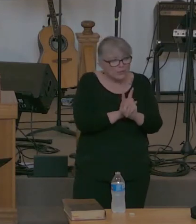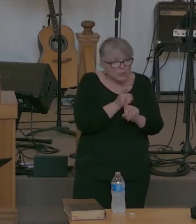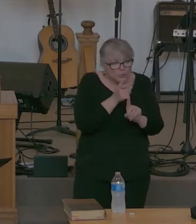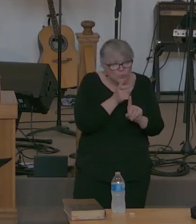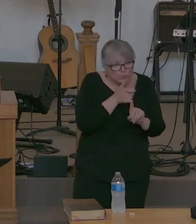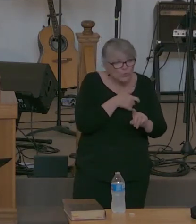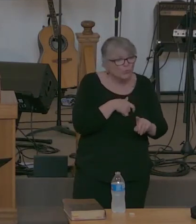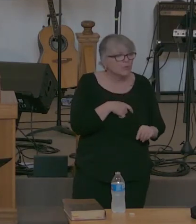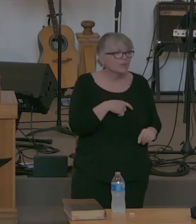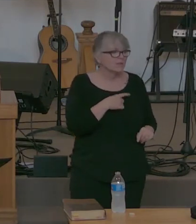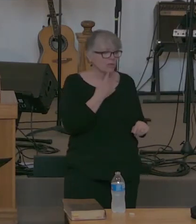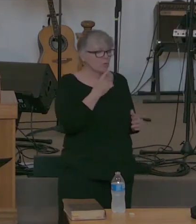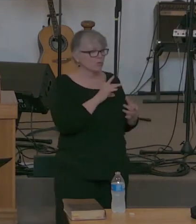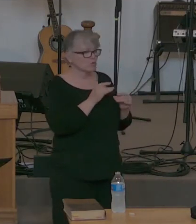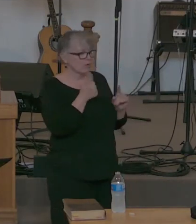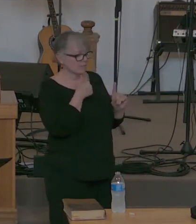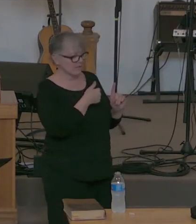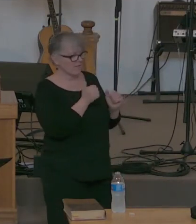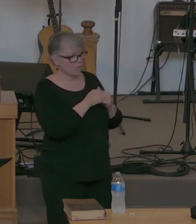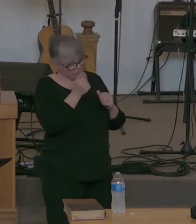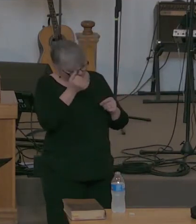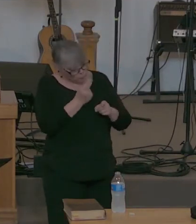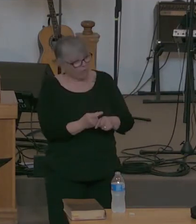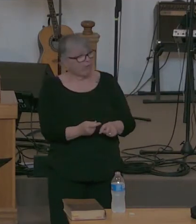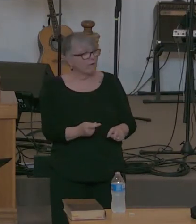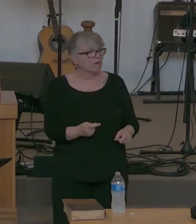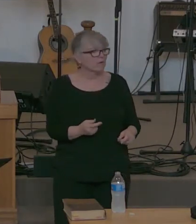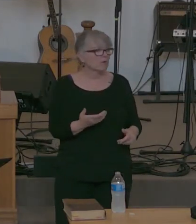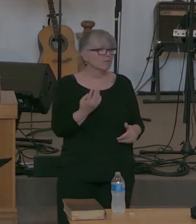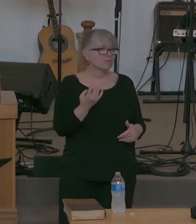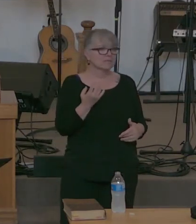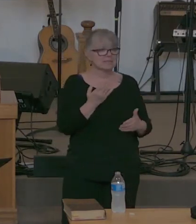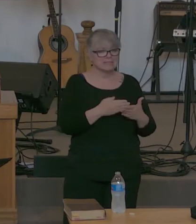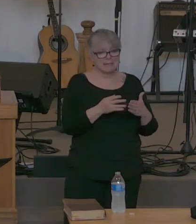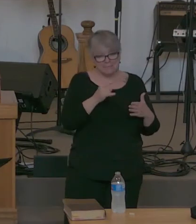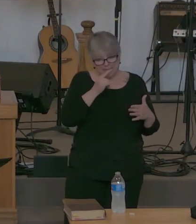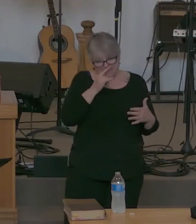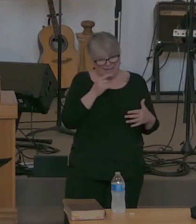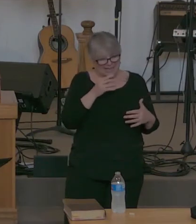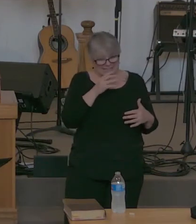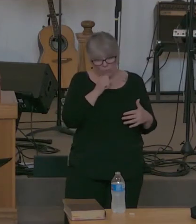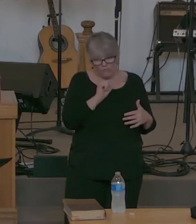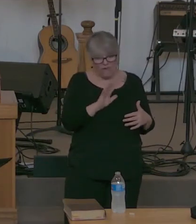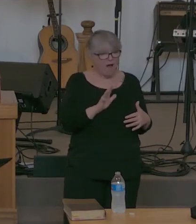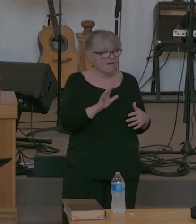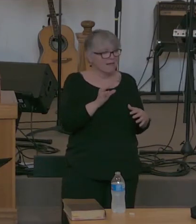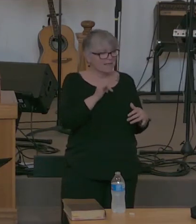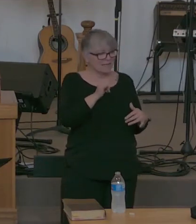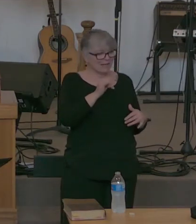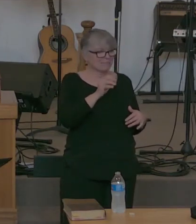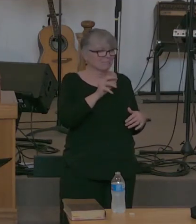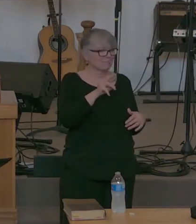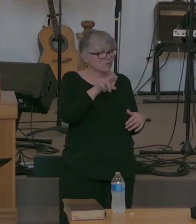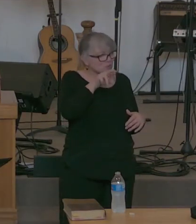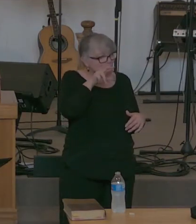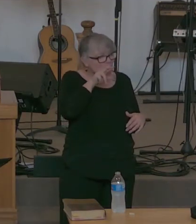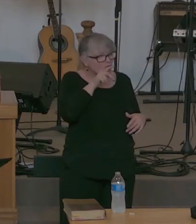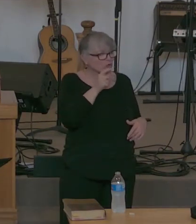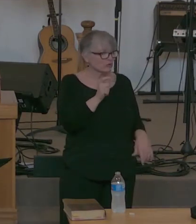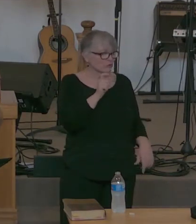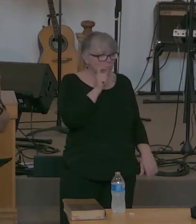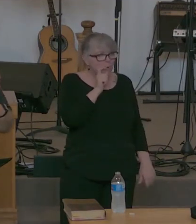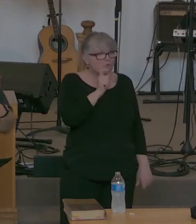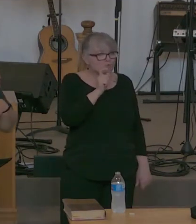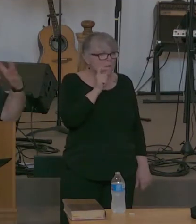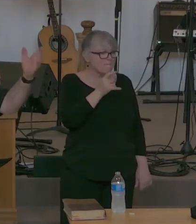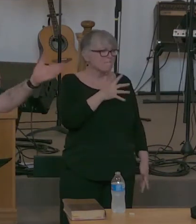talking about a story of him and his brother. There was a kid that, I guess he's 5 years old, smoking cigars and all this. And just